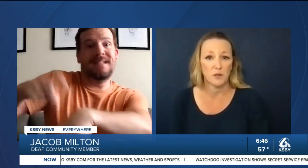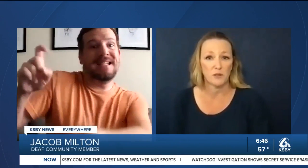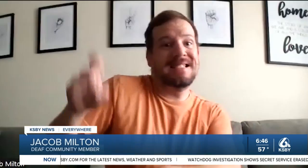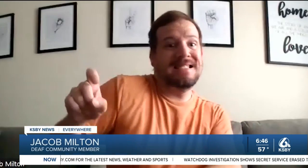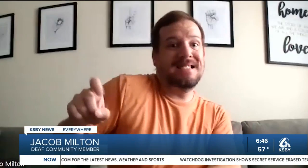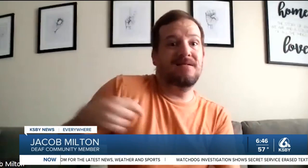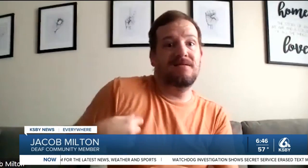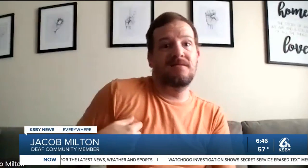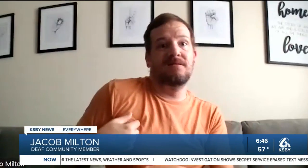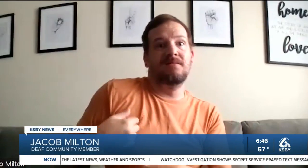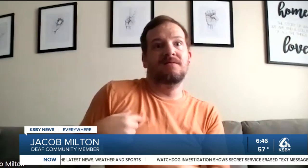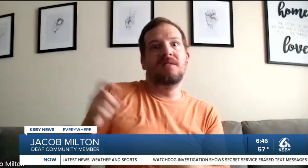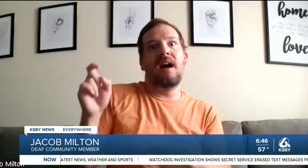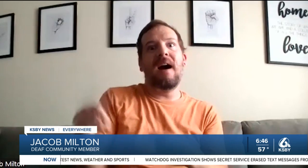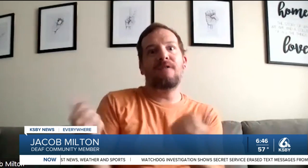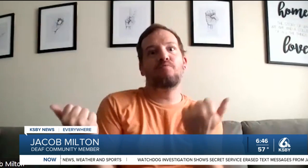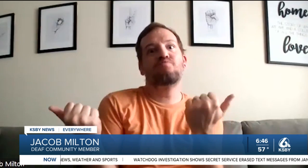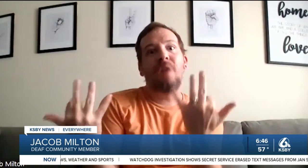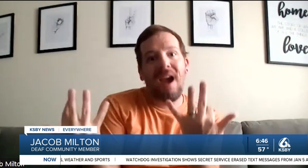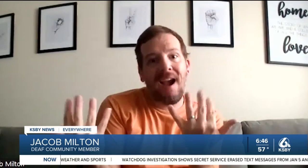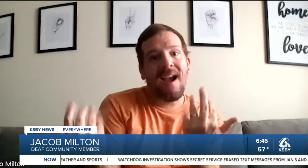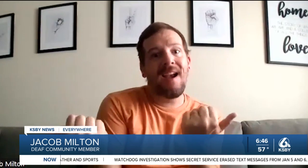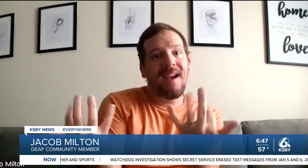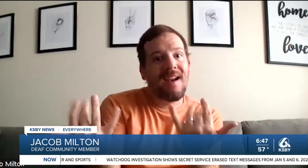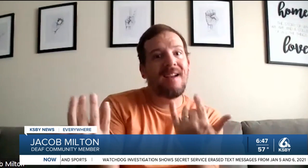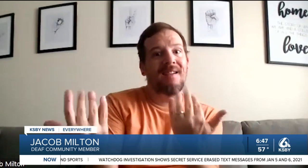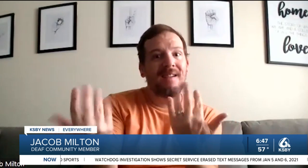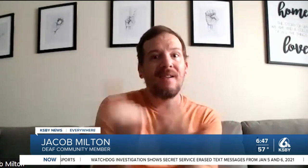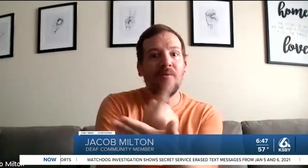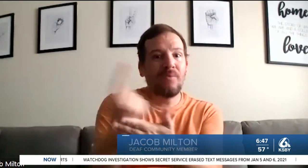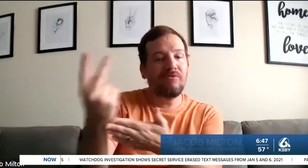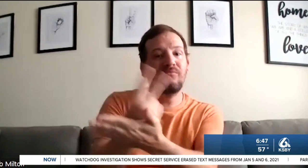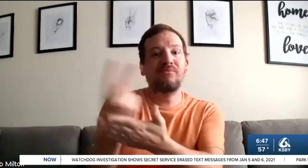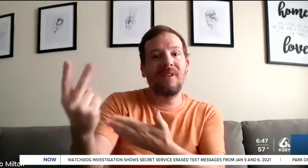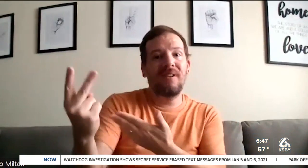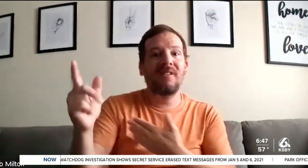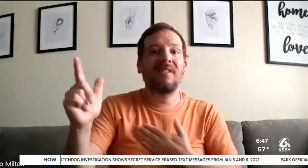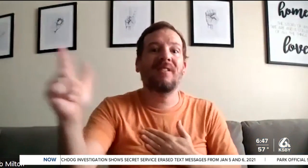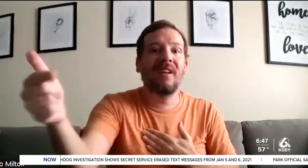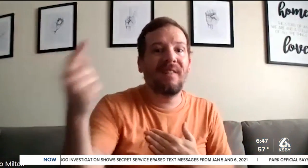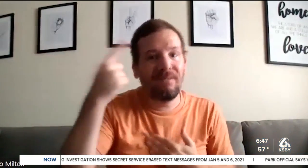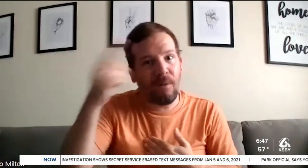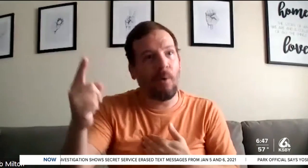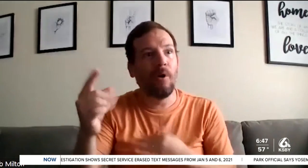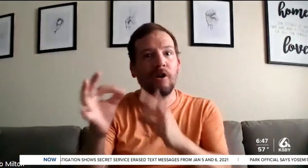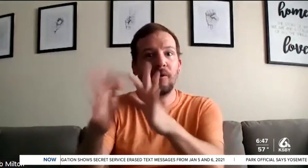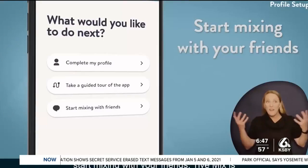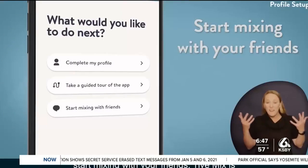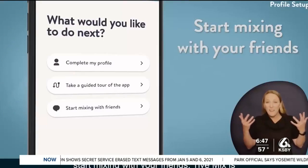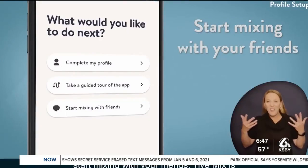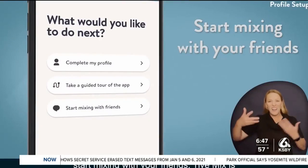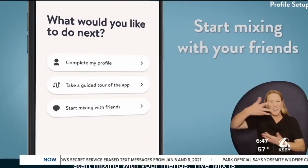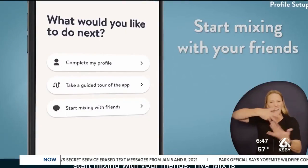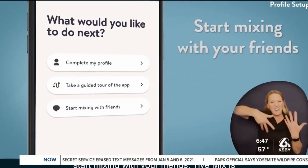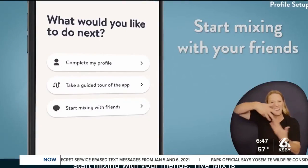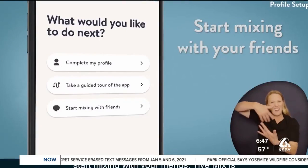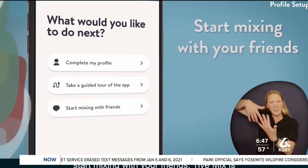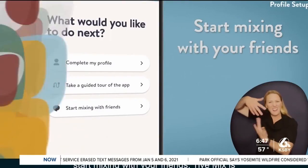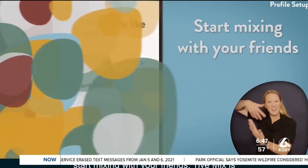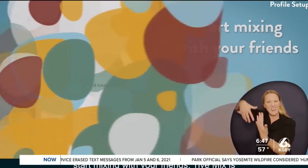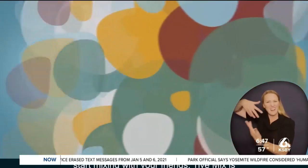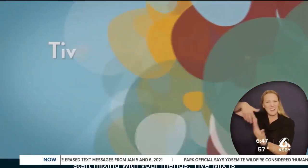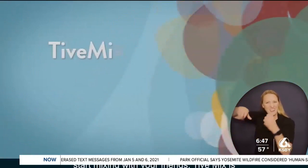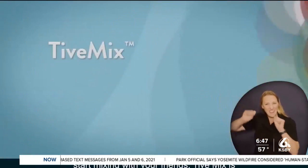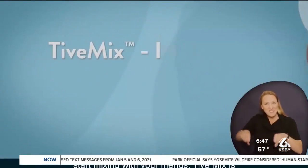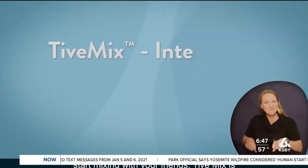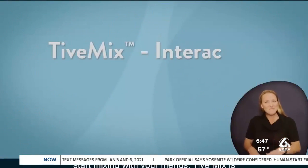none available. Nobody that had the time that I needed available. And so I had to wait for two weeks. The app will also feature social